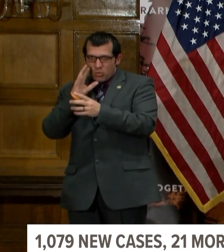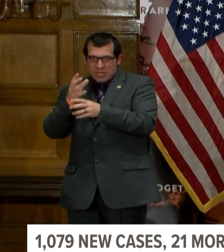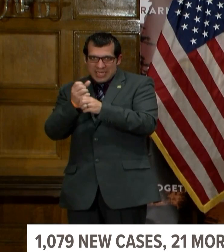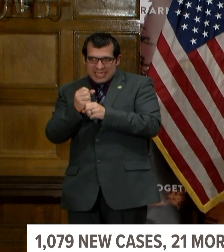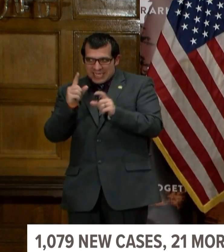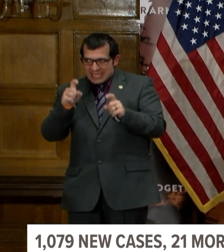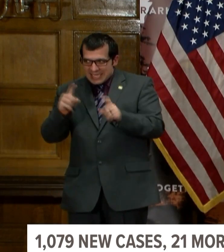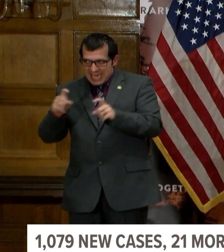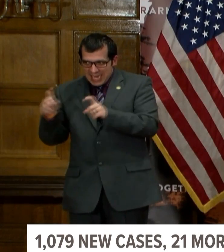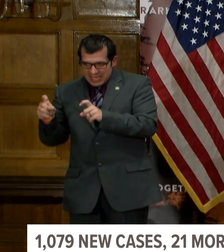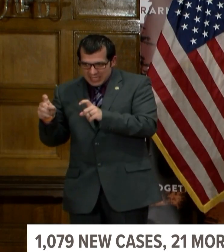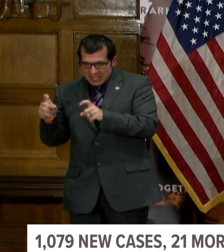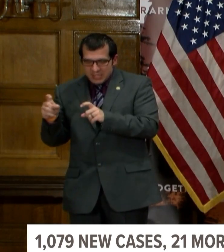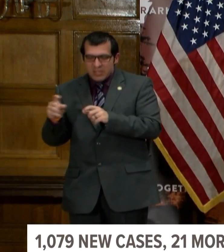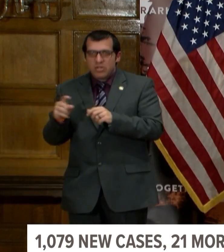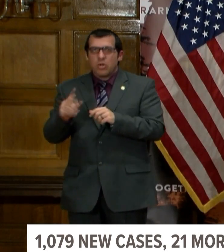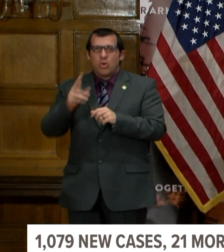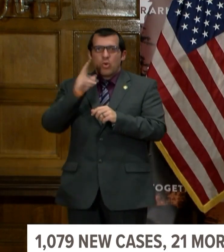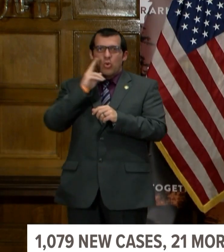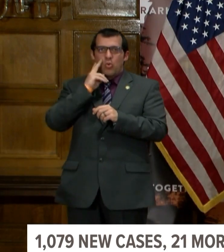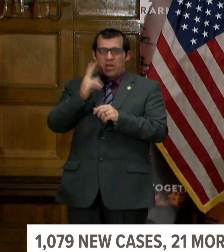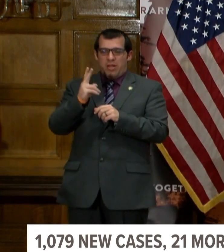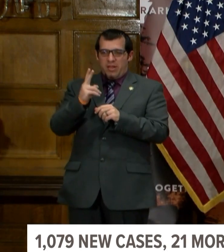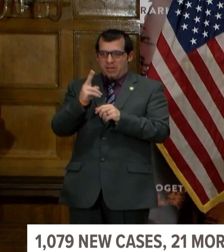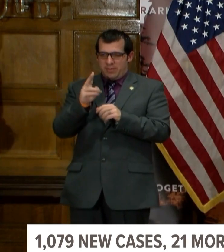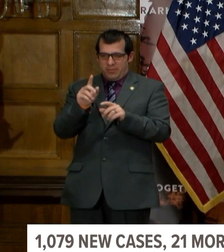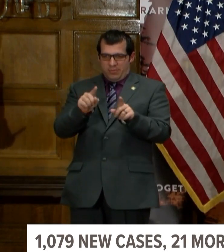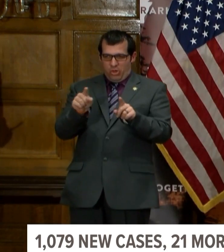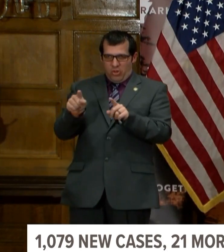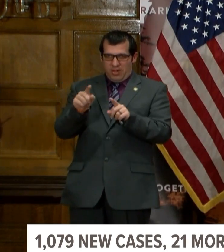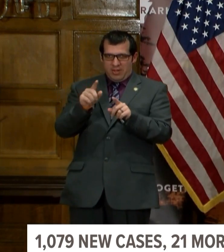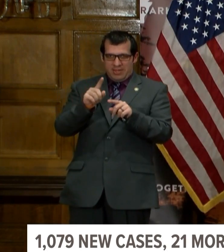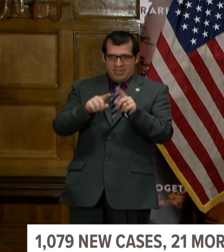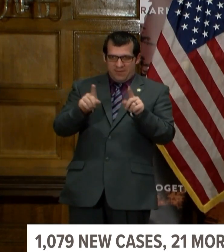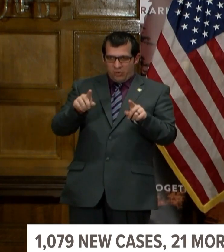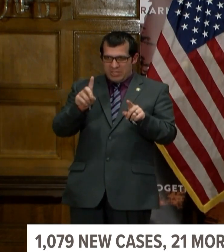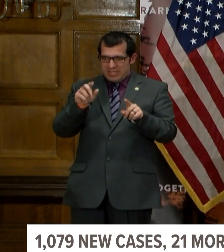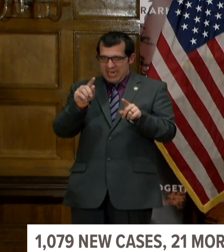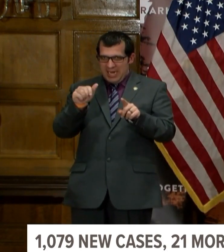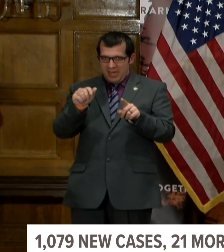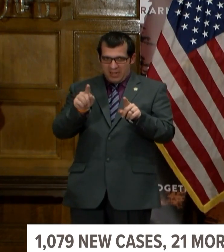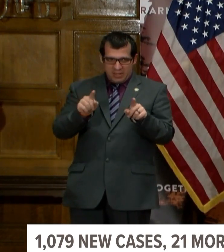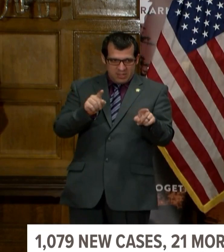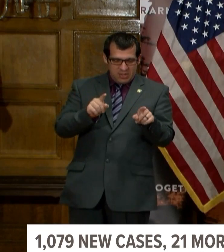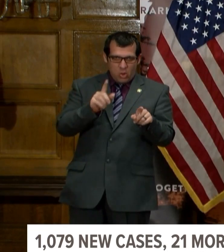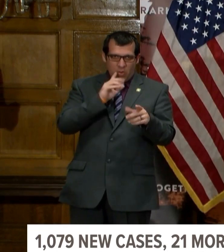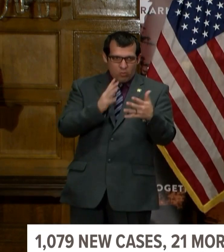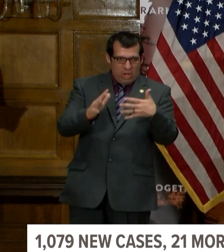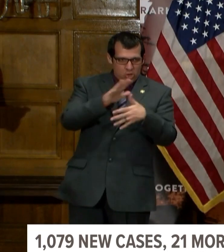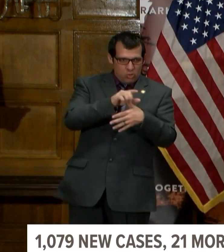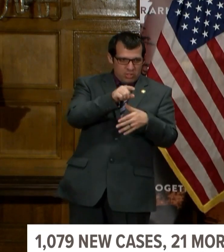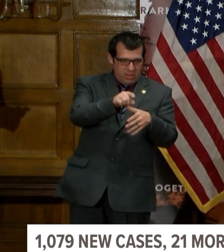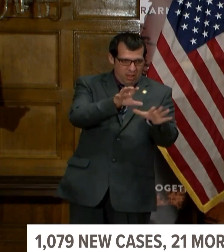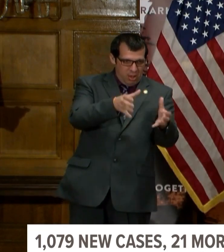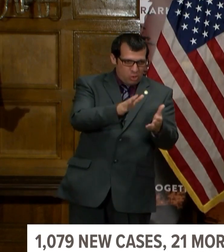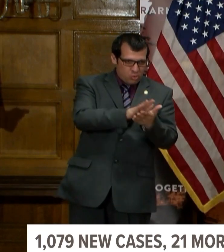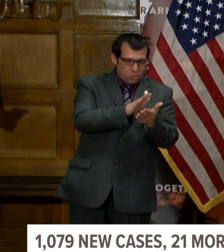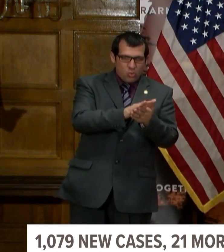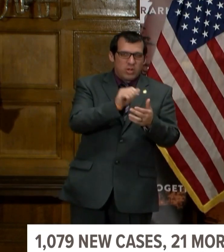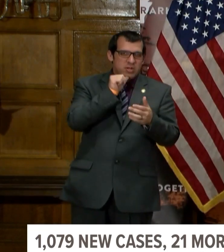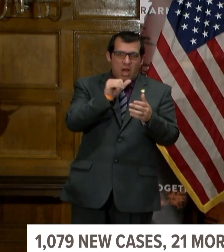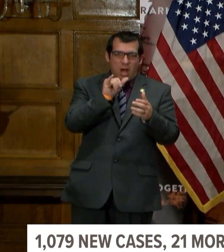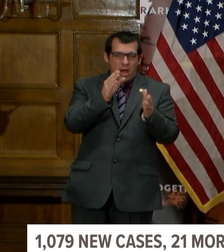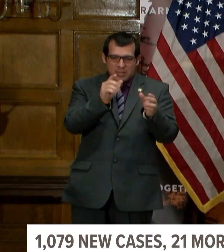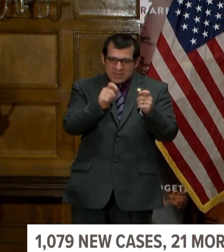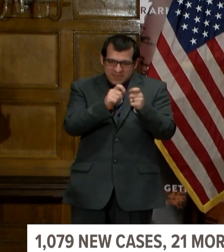test kits will look at multiple data points. We will prioritize these schools, not necessarily in this order,